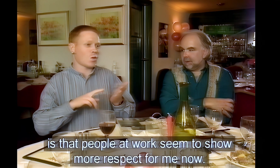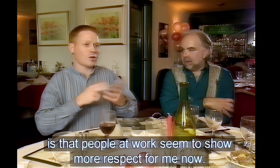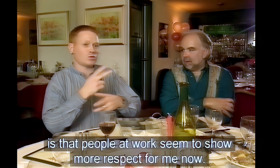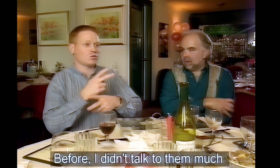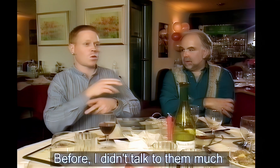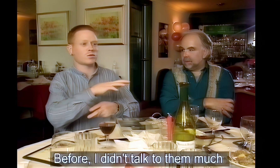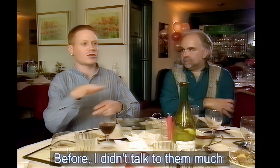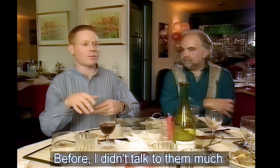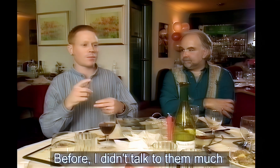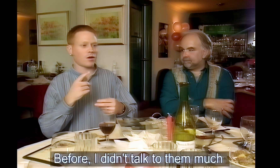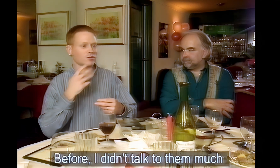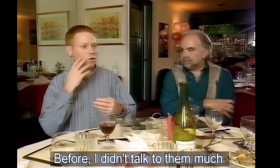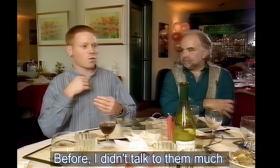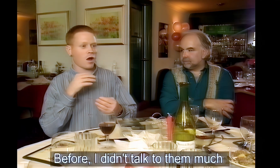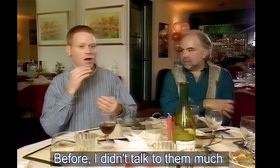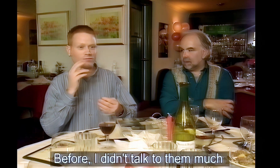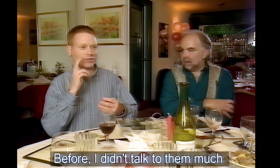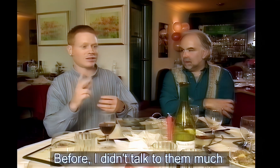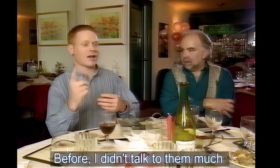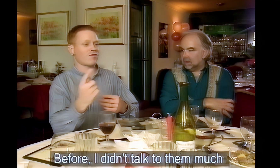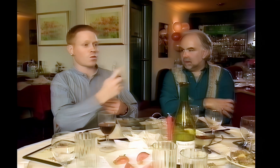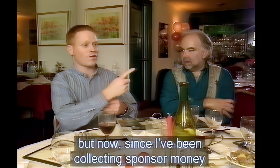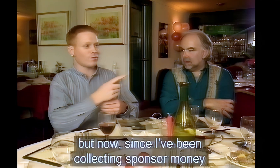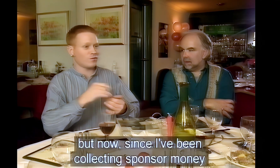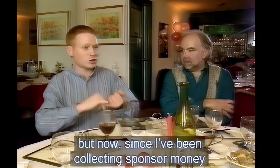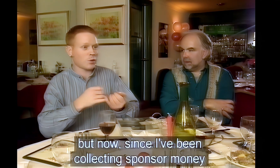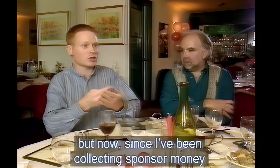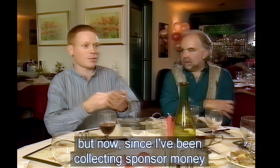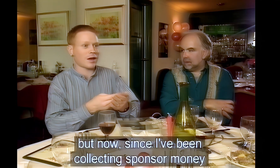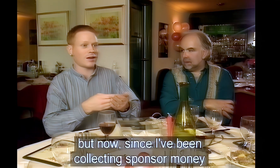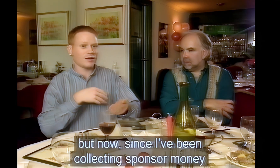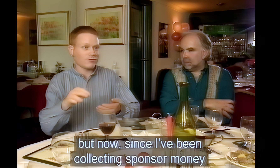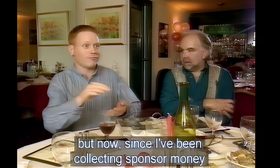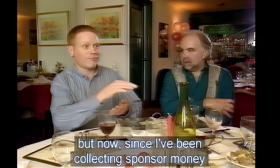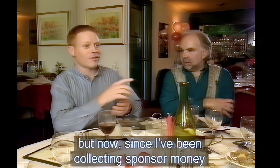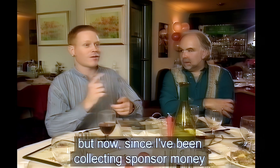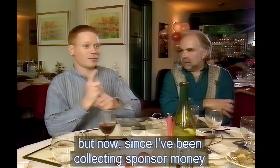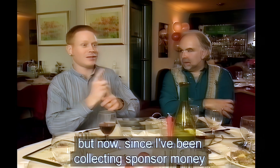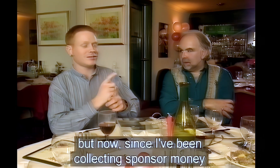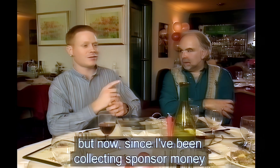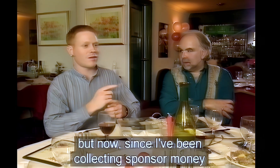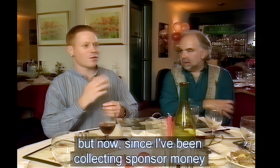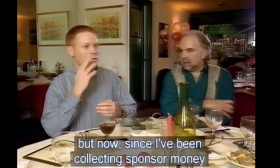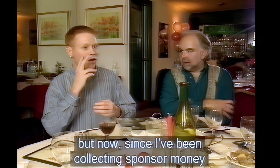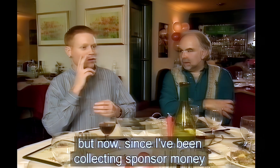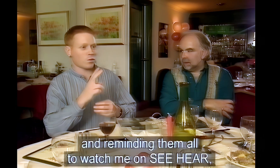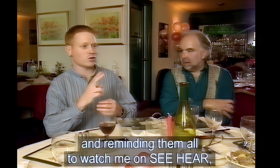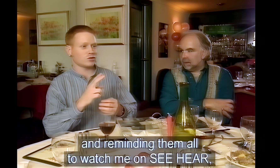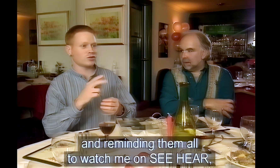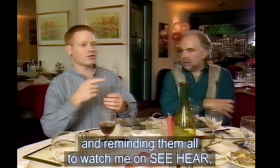to Jordan. Before I didn't talk to them much, but now, since I've been going round everybody collecting sponsor money and reminding them all to watch me on